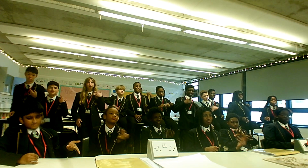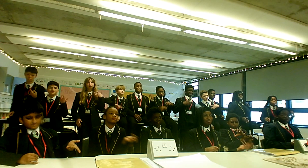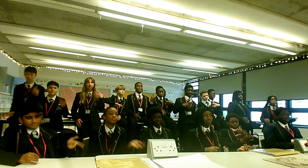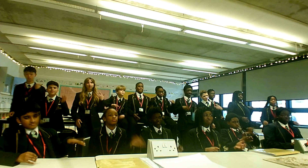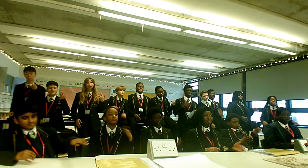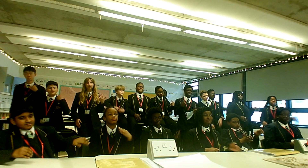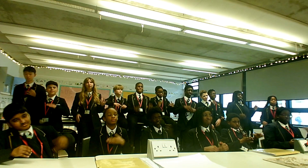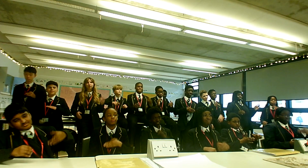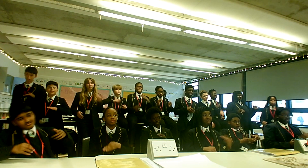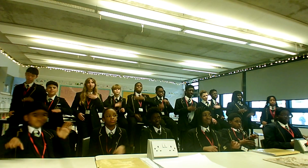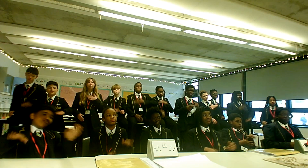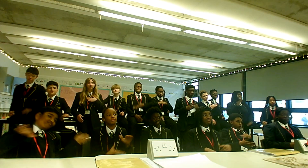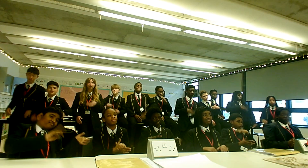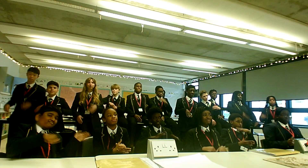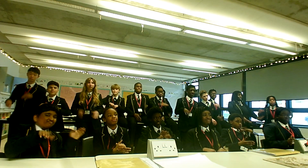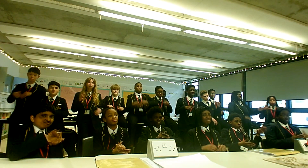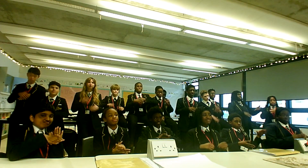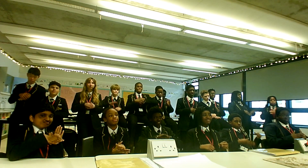feel like that's what you want to do.